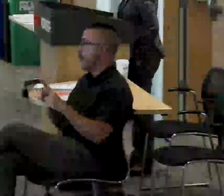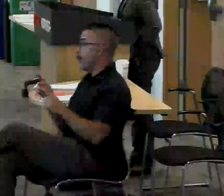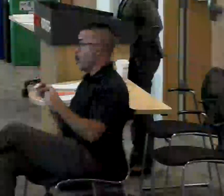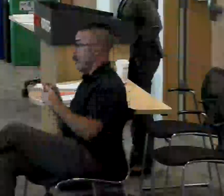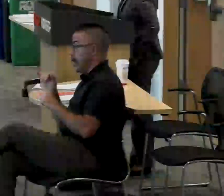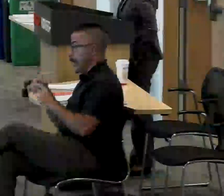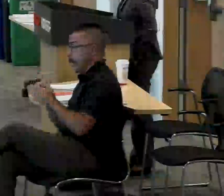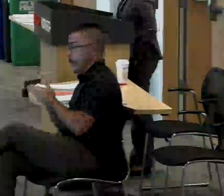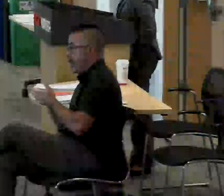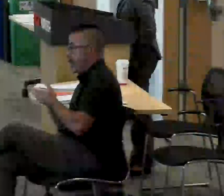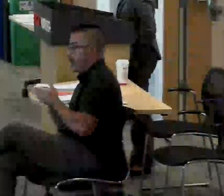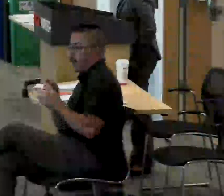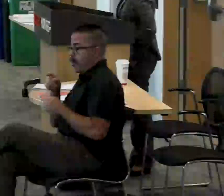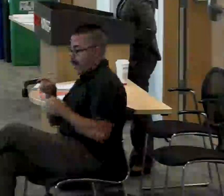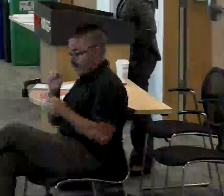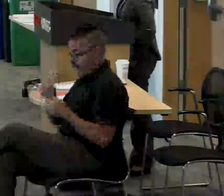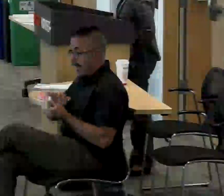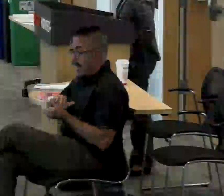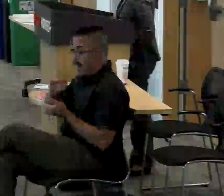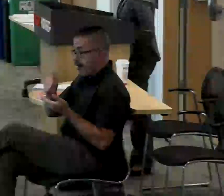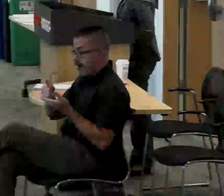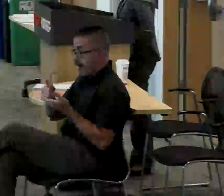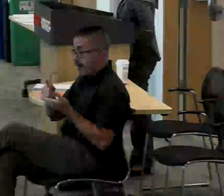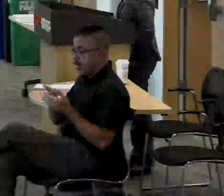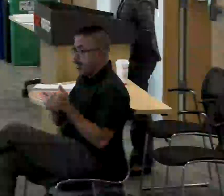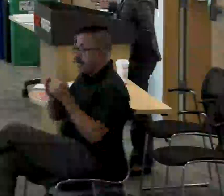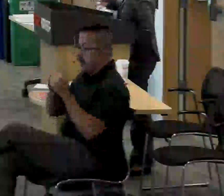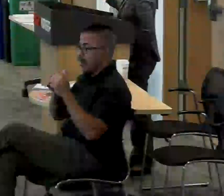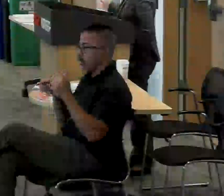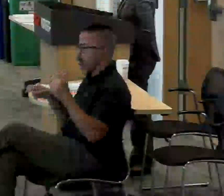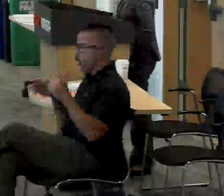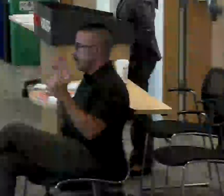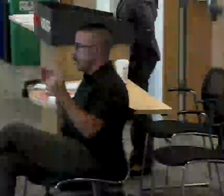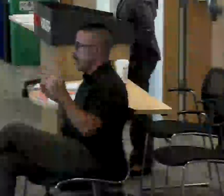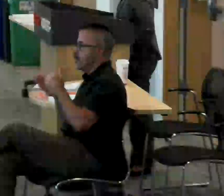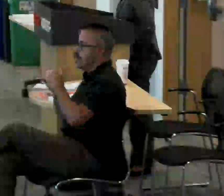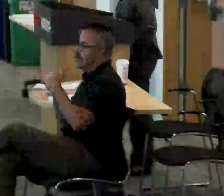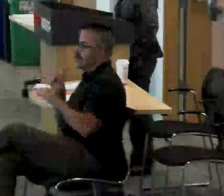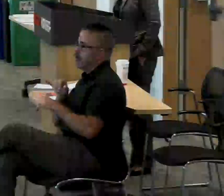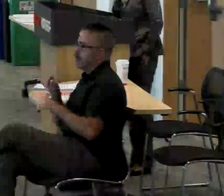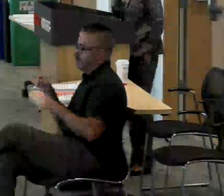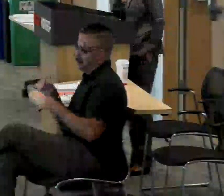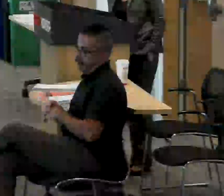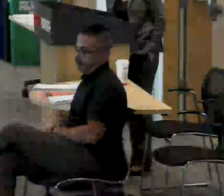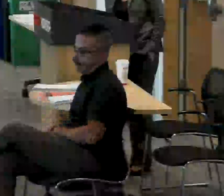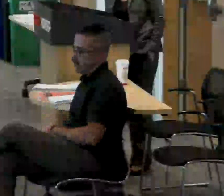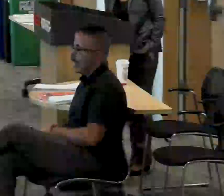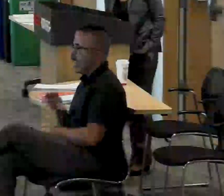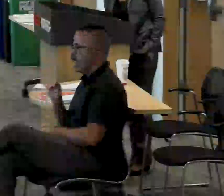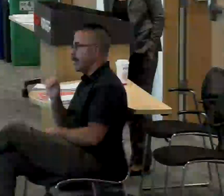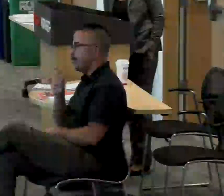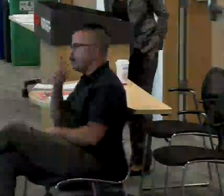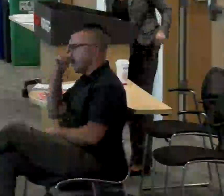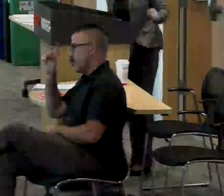we would, of course, increase the annual contribution limit as well, as along with every other state that has an ABLE